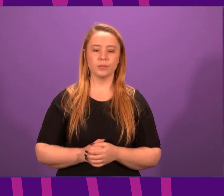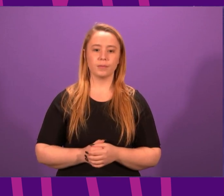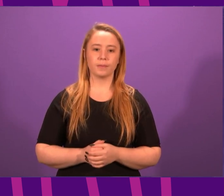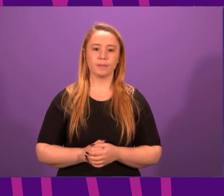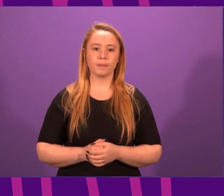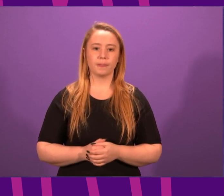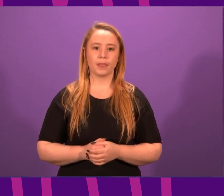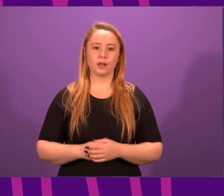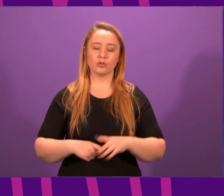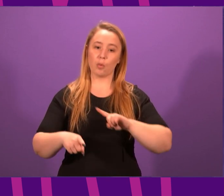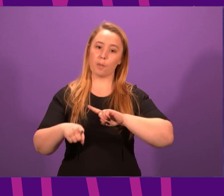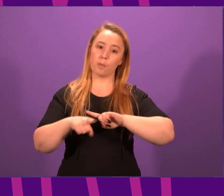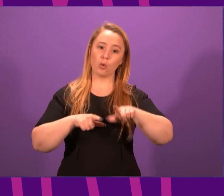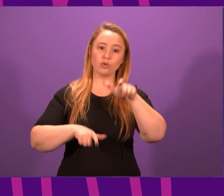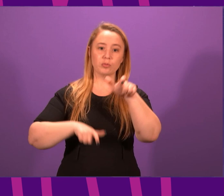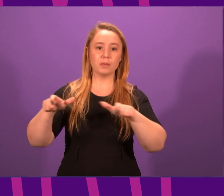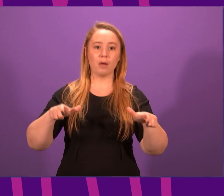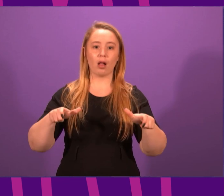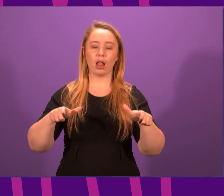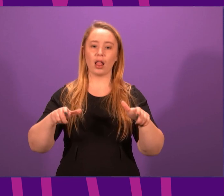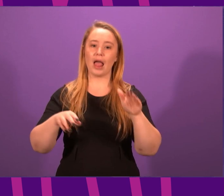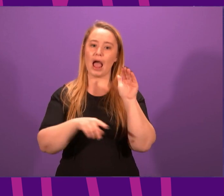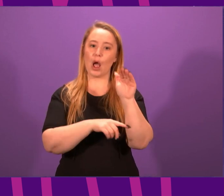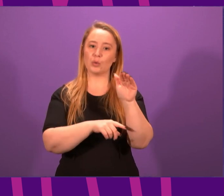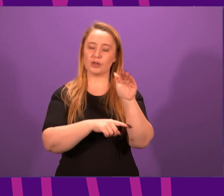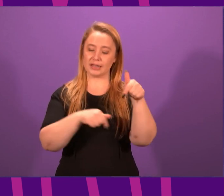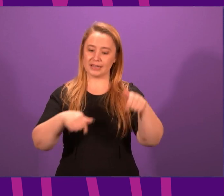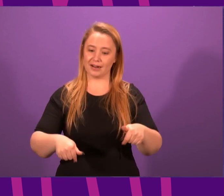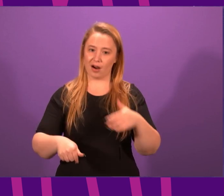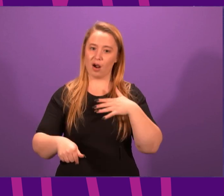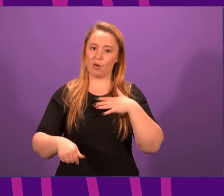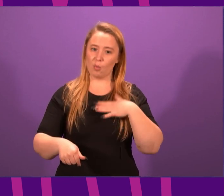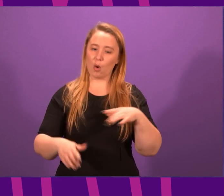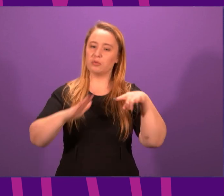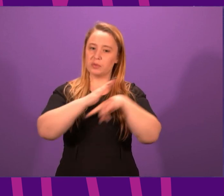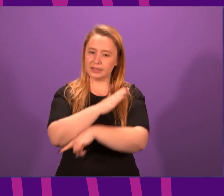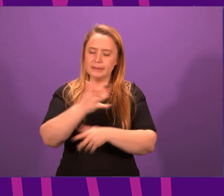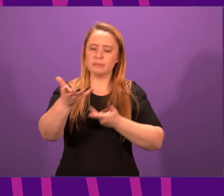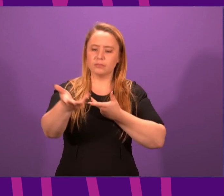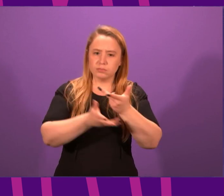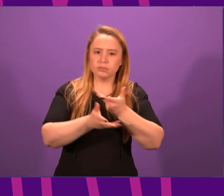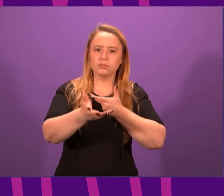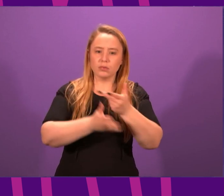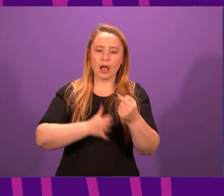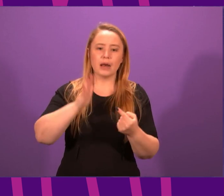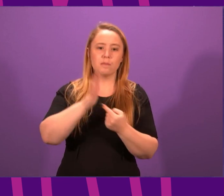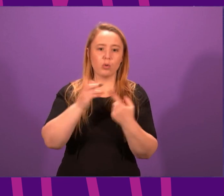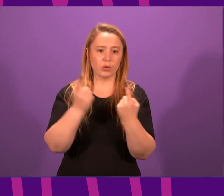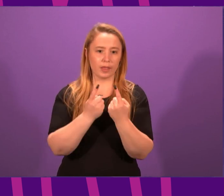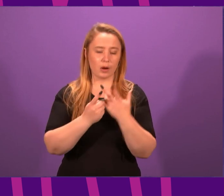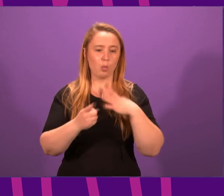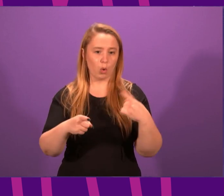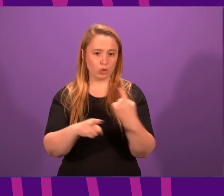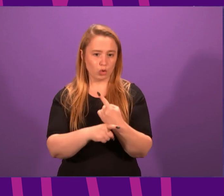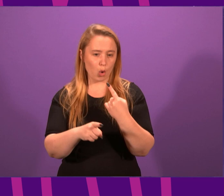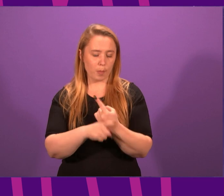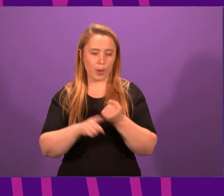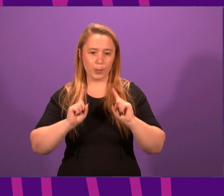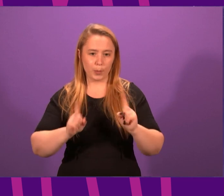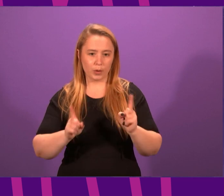people outside want us to focus on the substance. And one of the most important matters of substance that many members have talked about